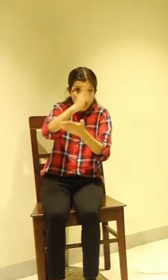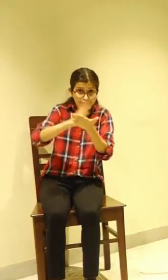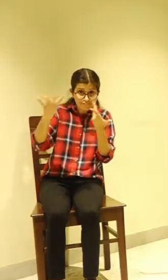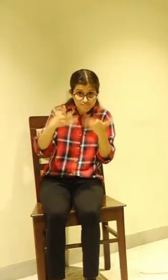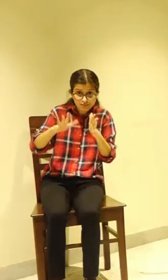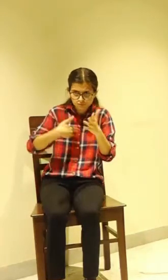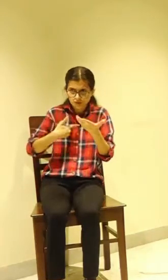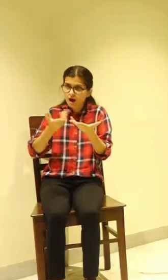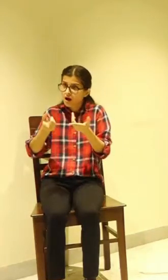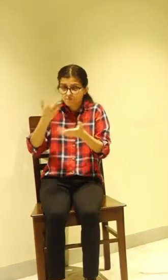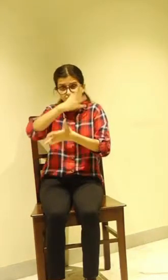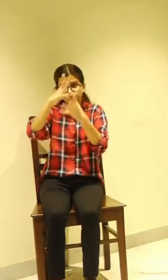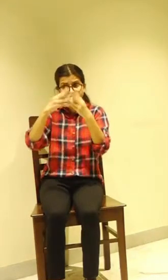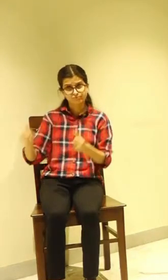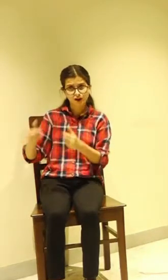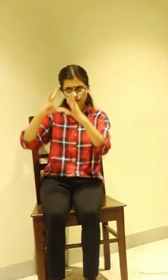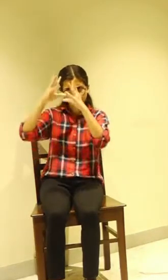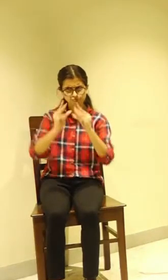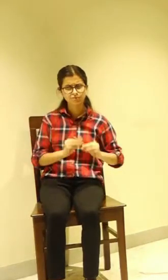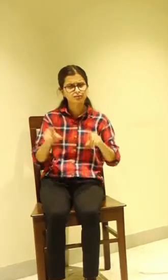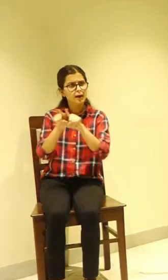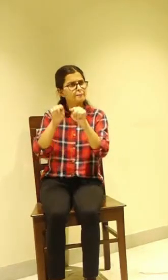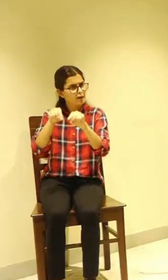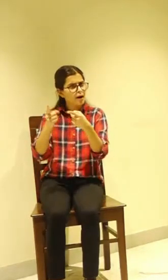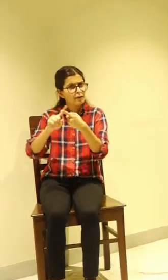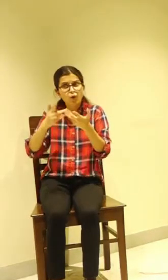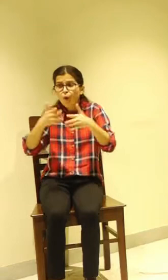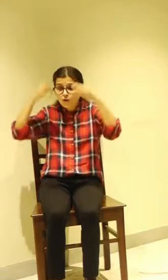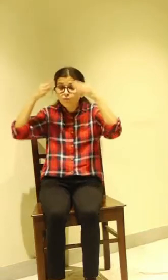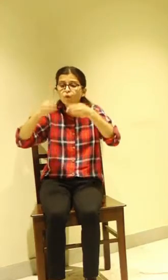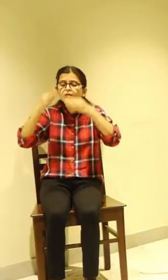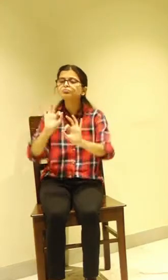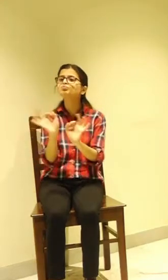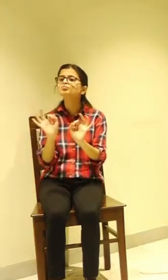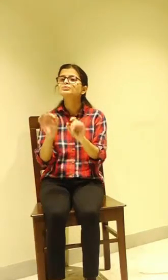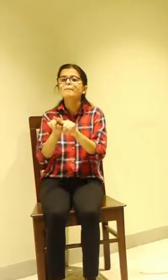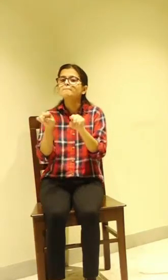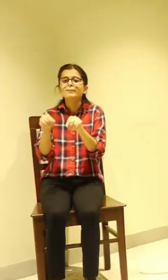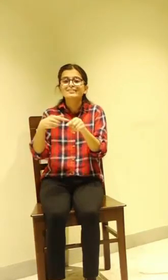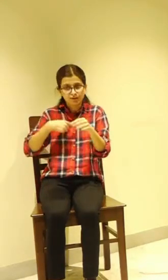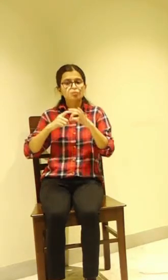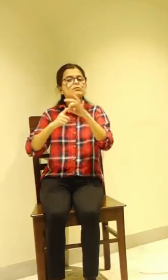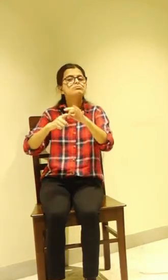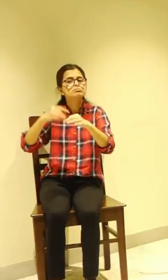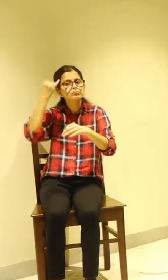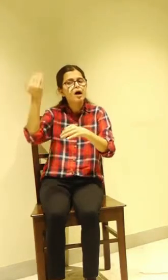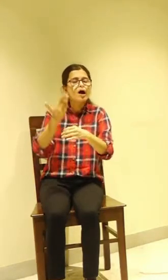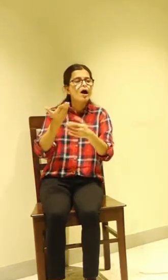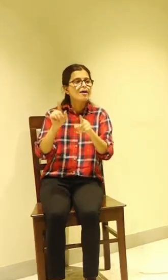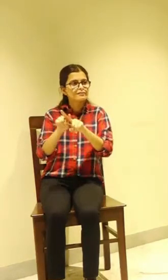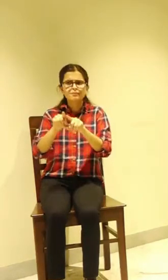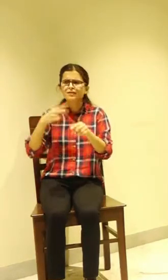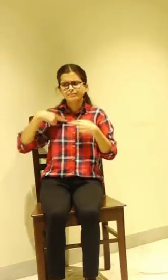also gets thrown out the window with that rejection. There's no consideration of it at all. And I think this is why the question comes up when courts have to say these